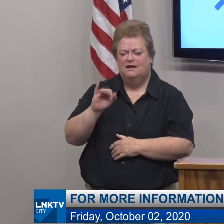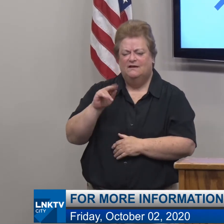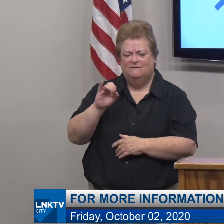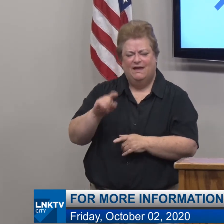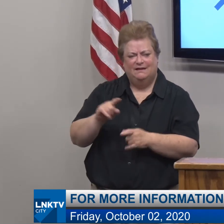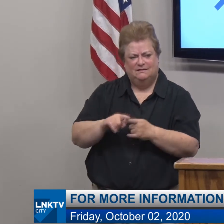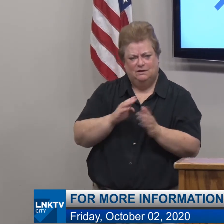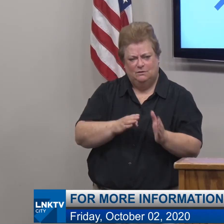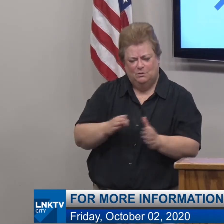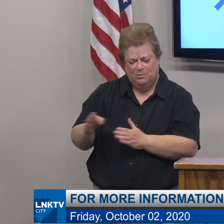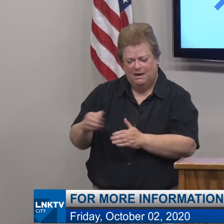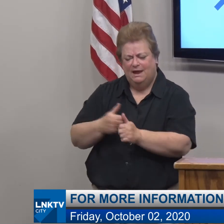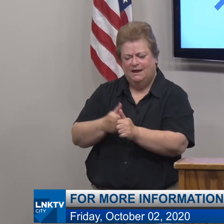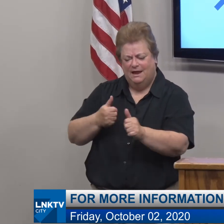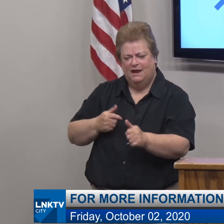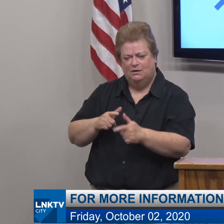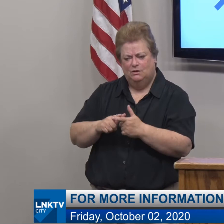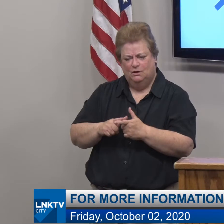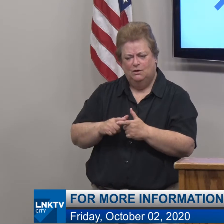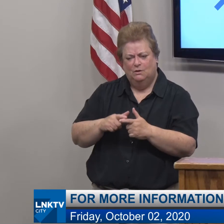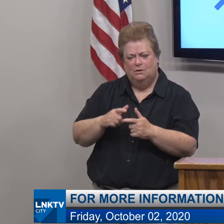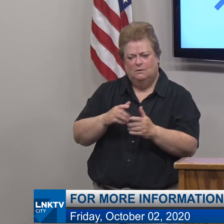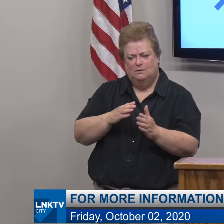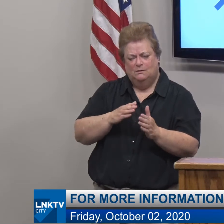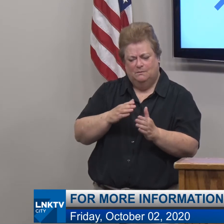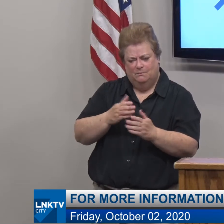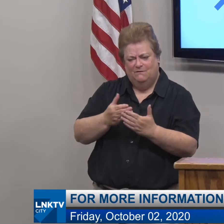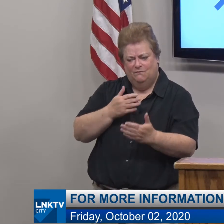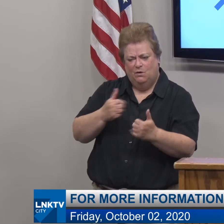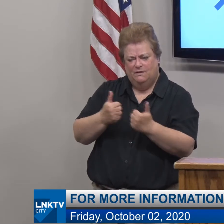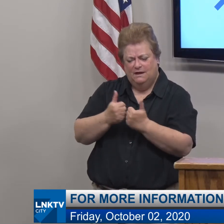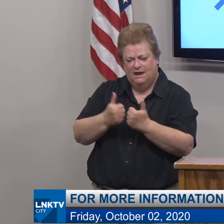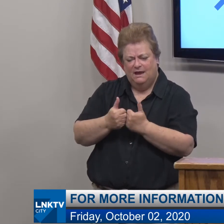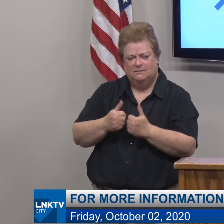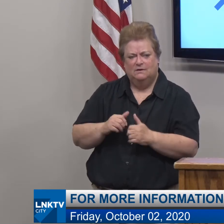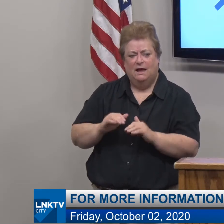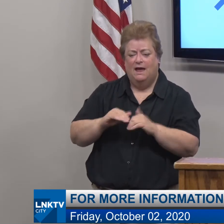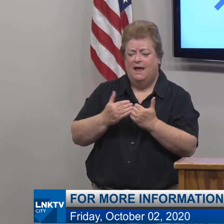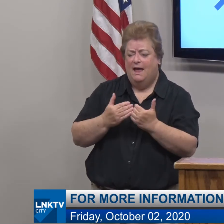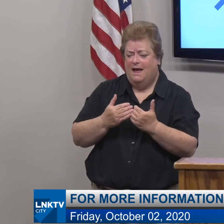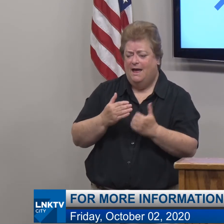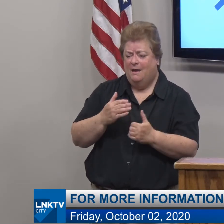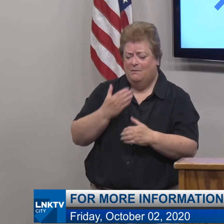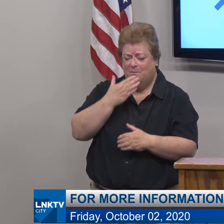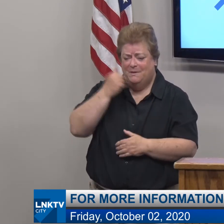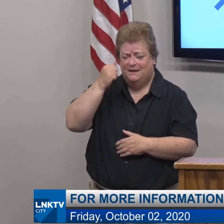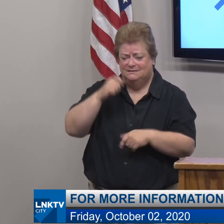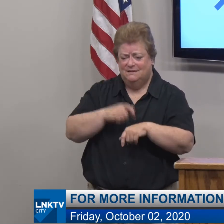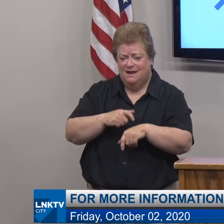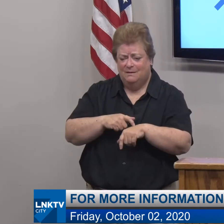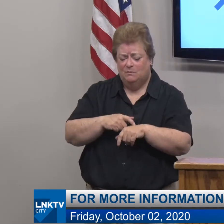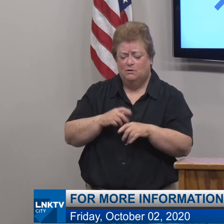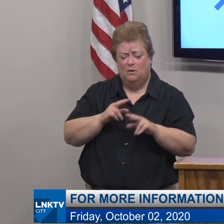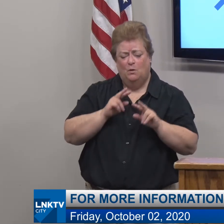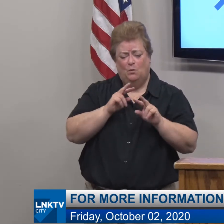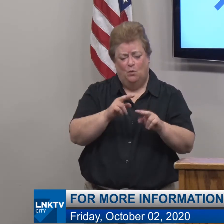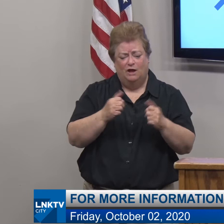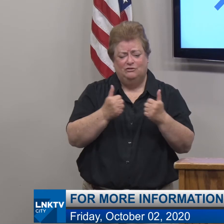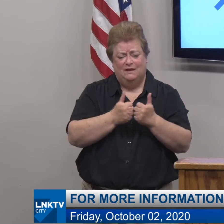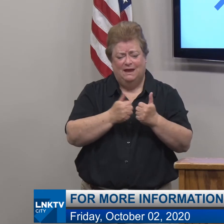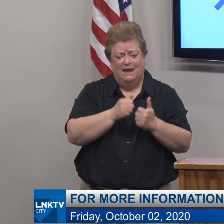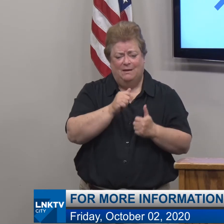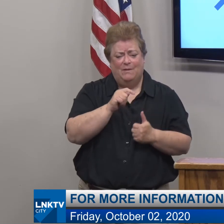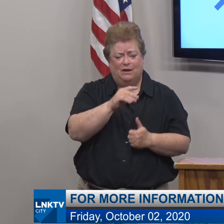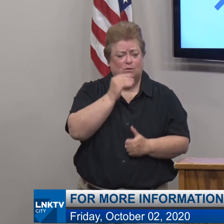to safely enjoy the games. The safest way to have a great time is to watch the games with those that live in your household. We are